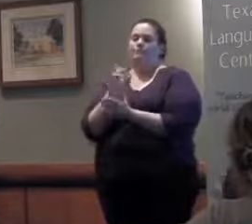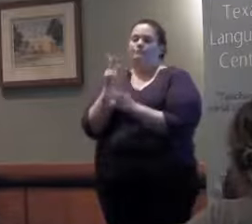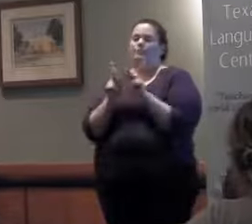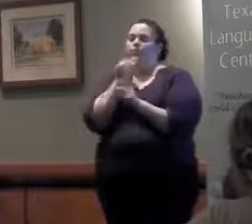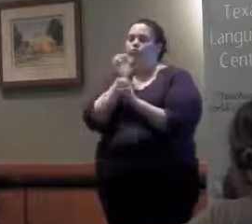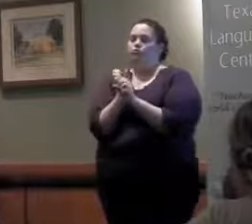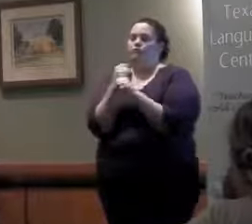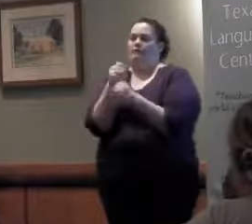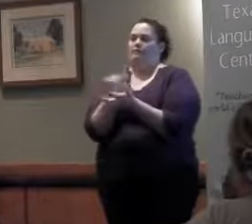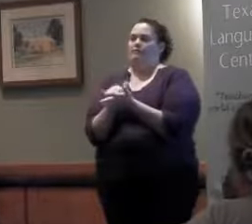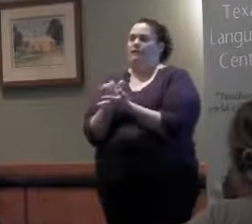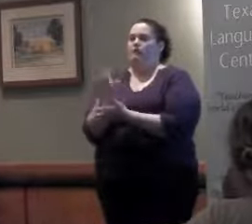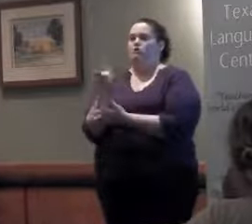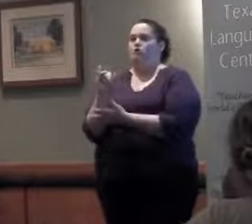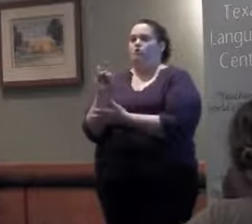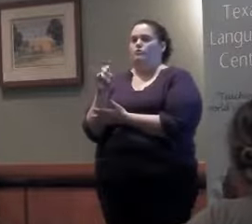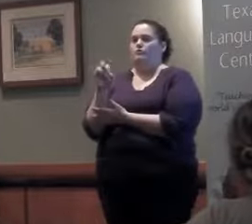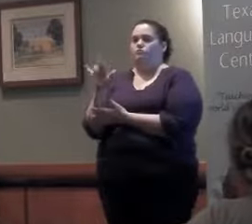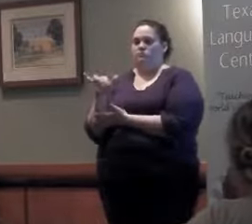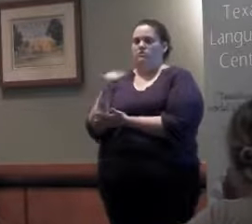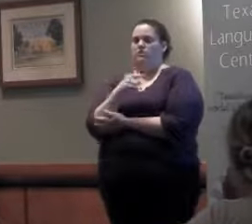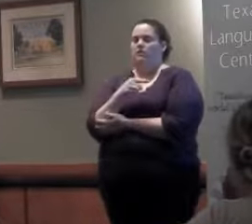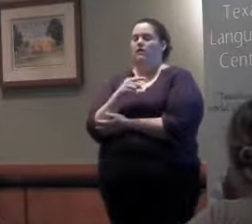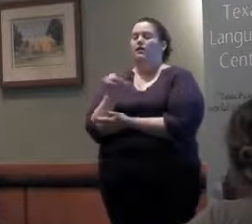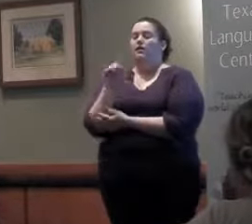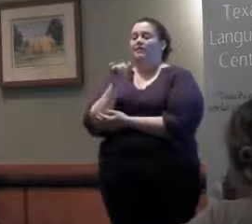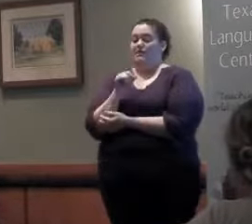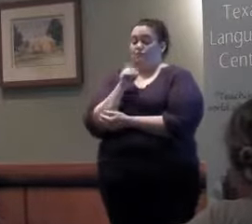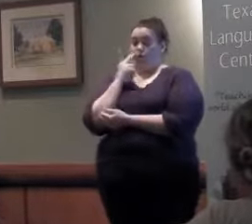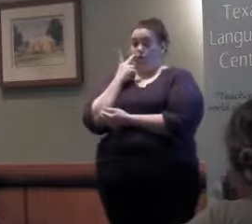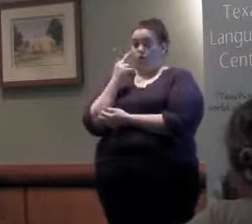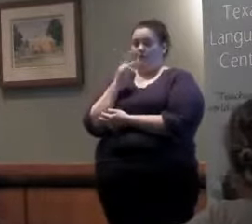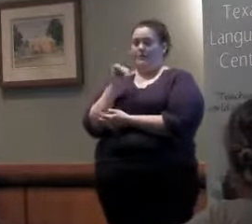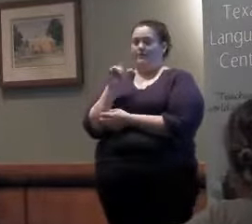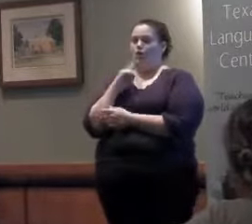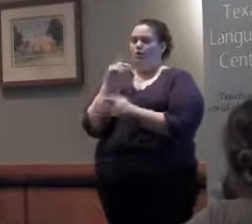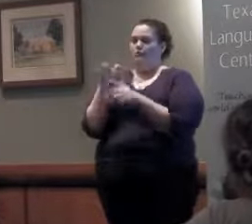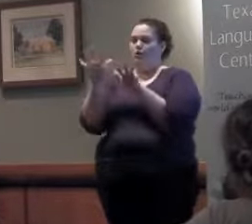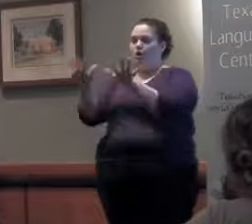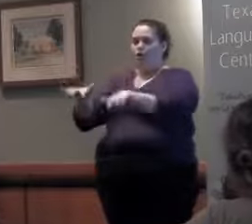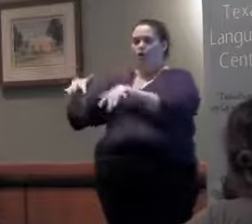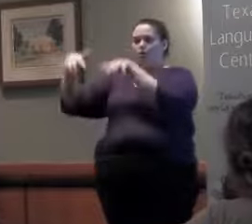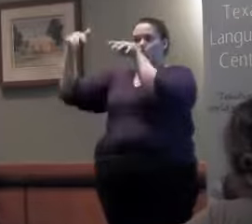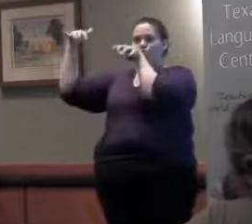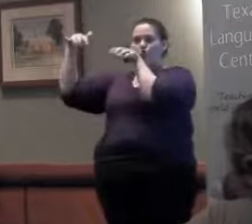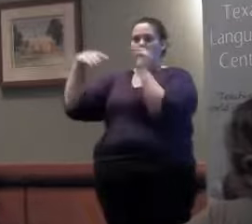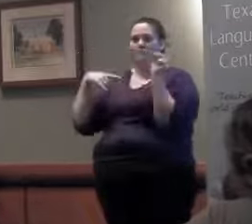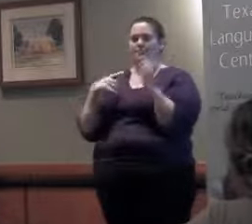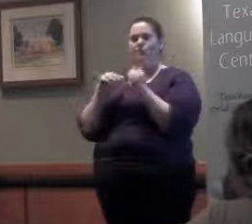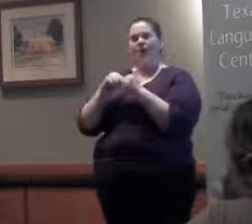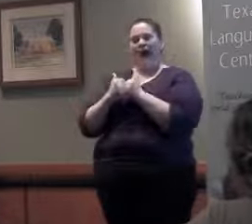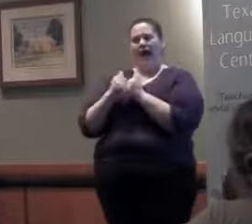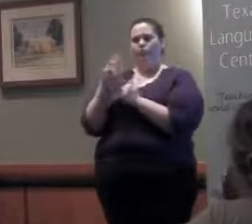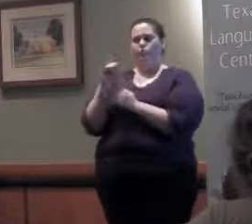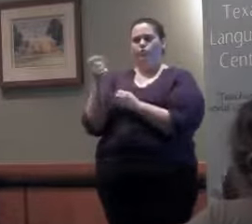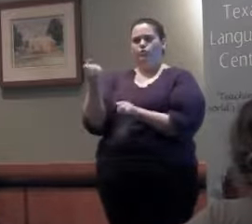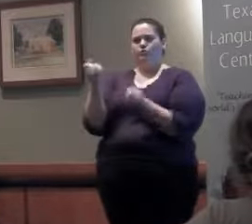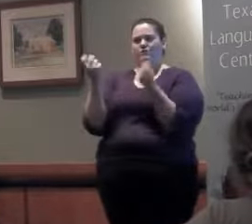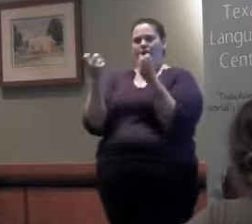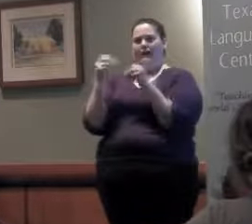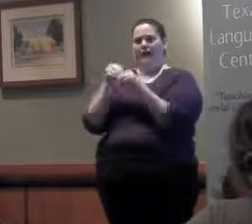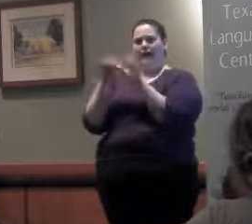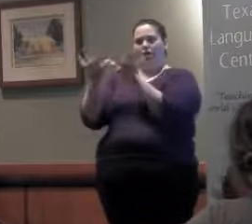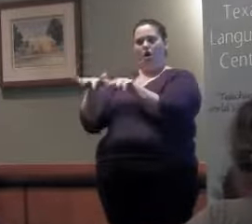of the documentary. And so they're what looks like to be in a large auditorium. And how would you sign if you're in a large